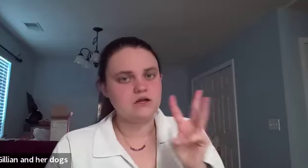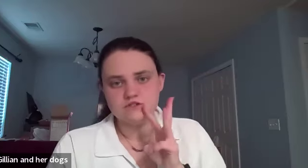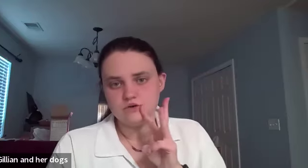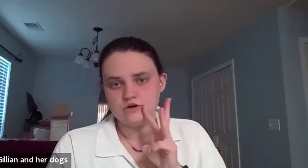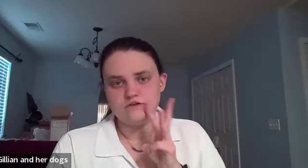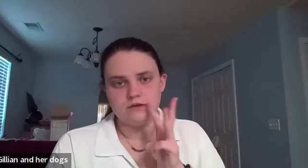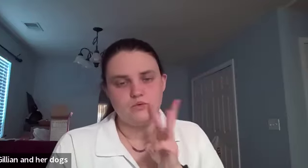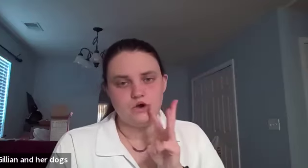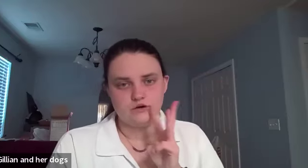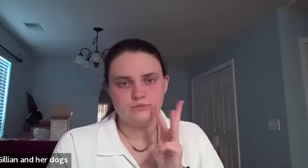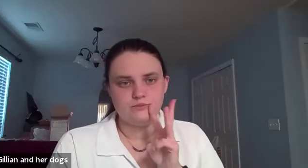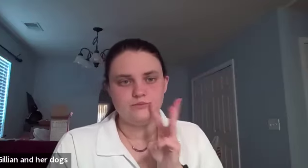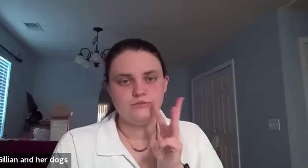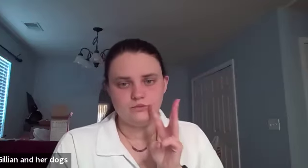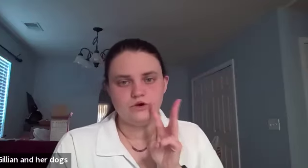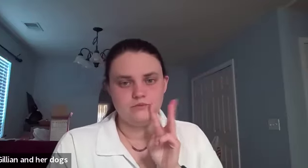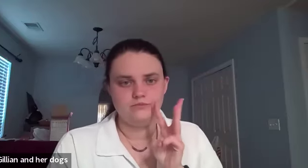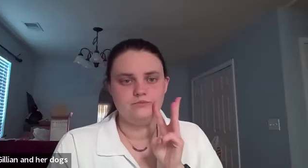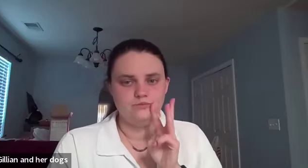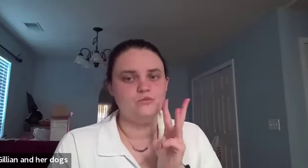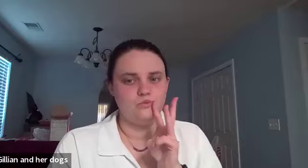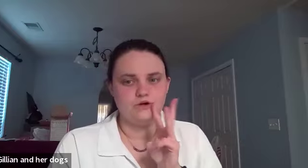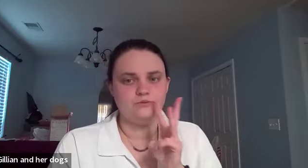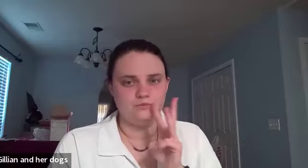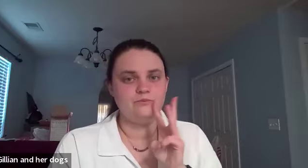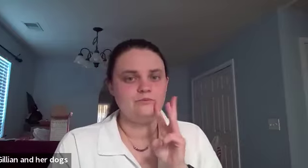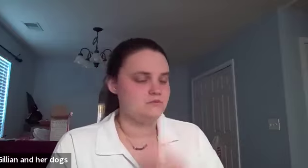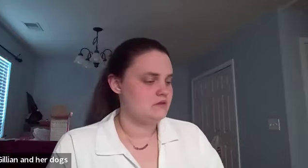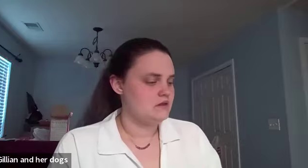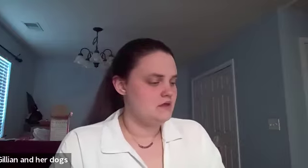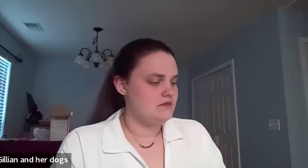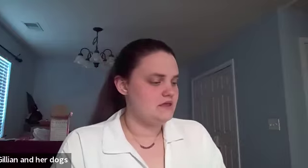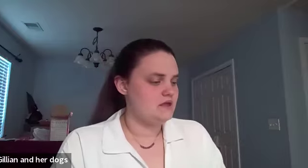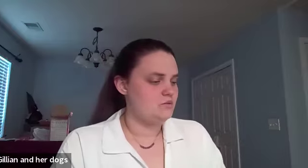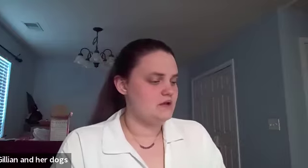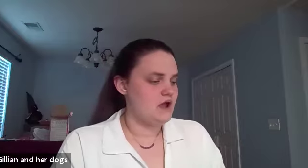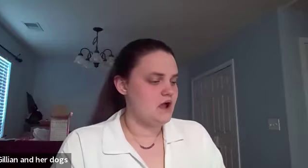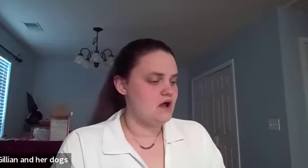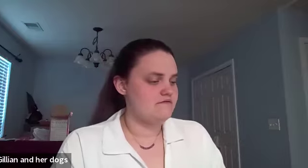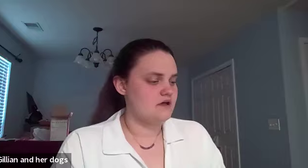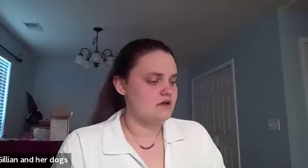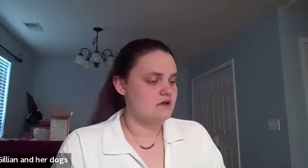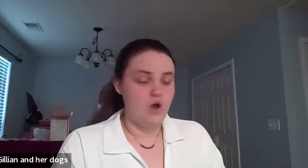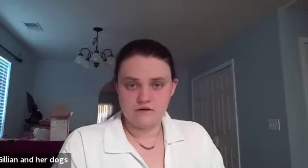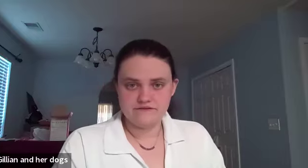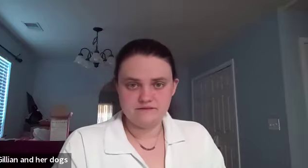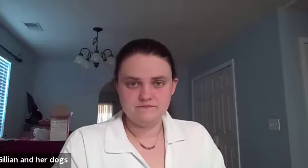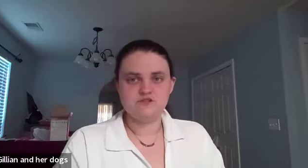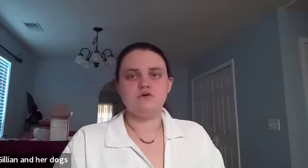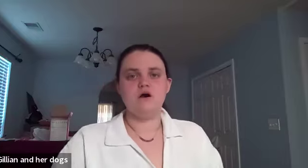comes to the corner of your mouth. Water, water, water. Then we have coffee. So